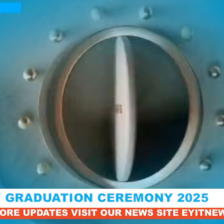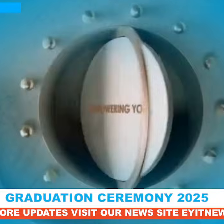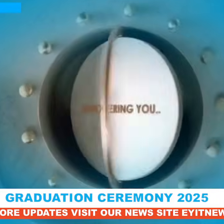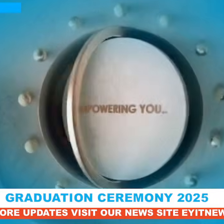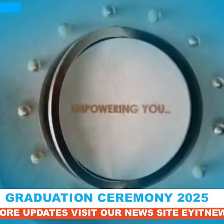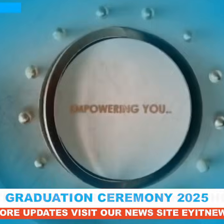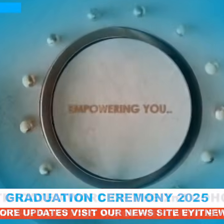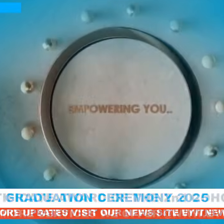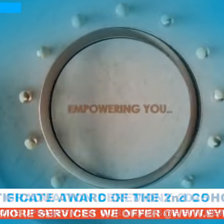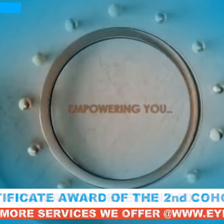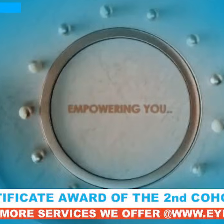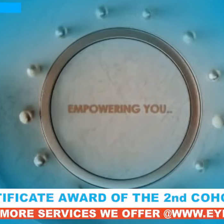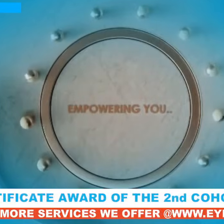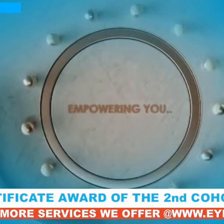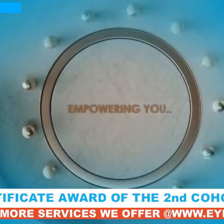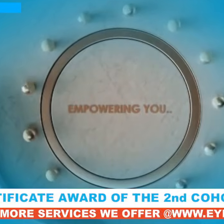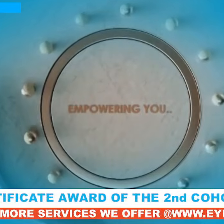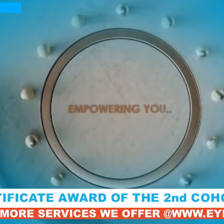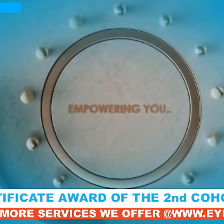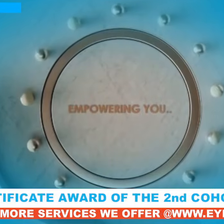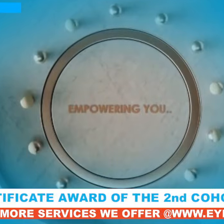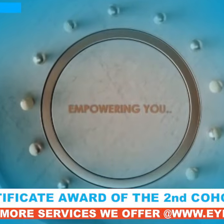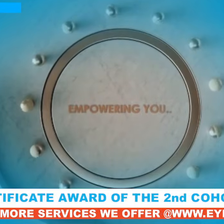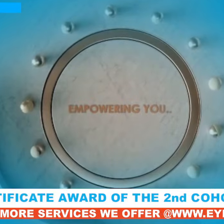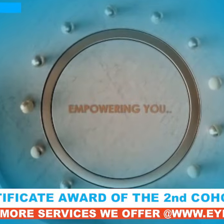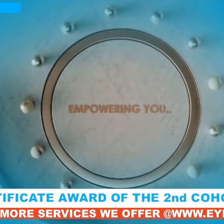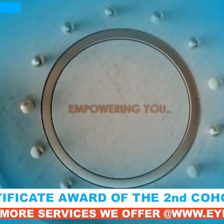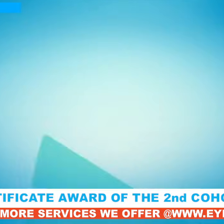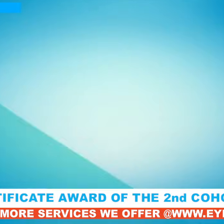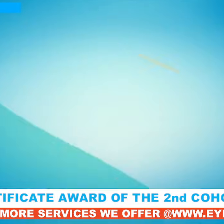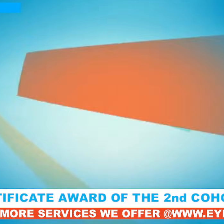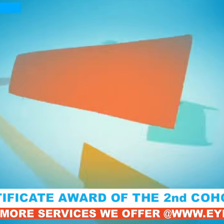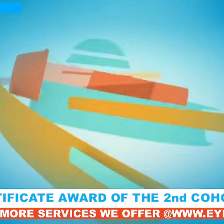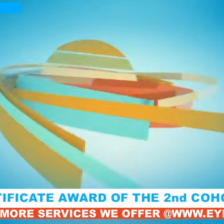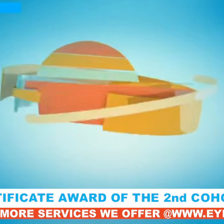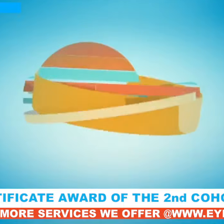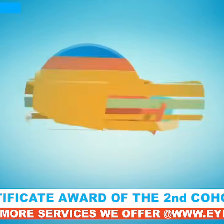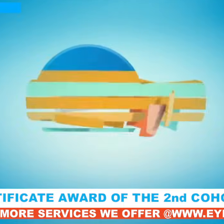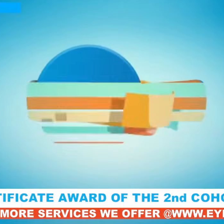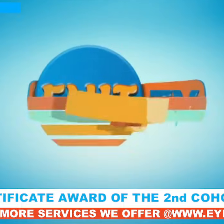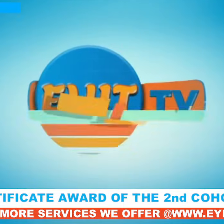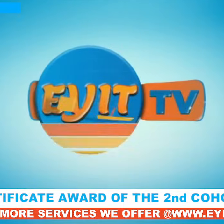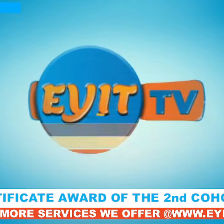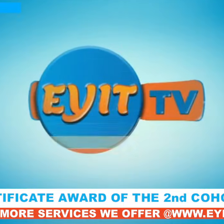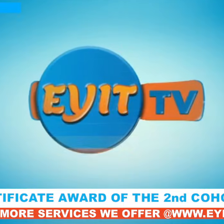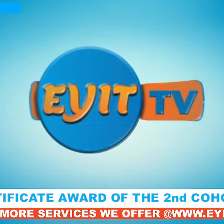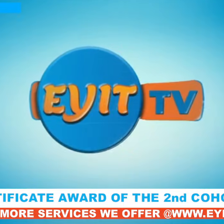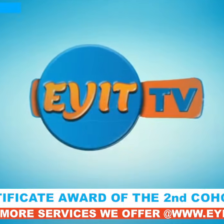You're watching a